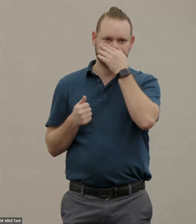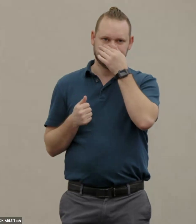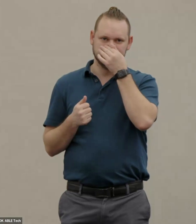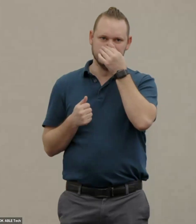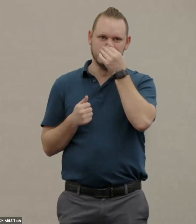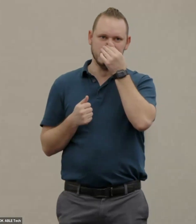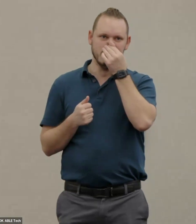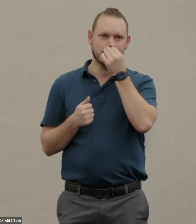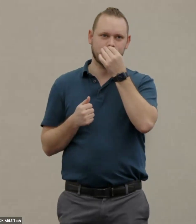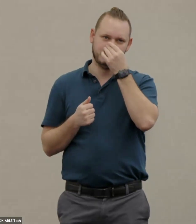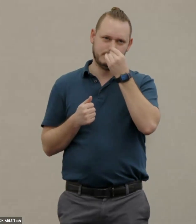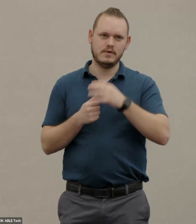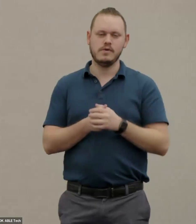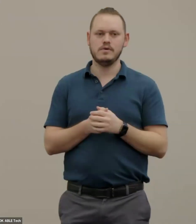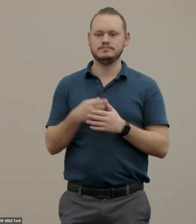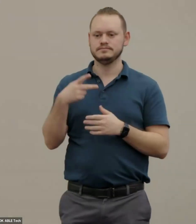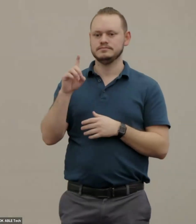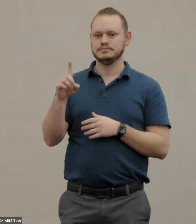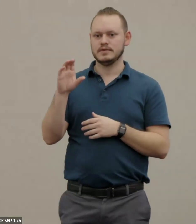can access our podcast at